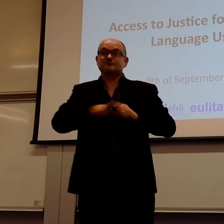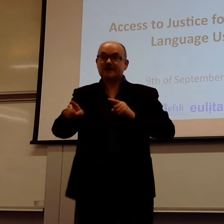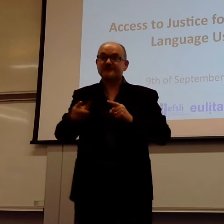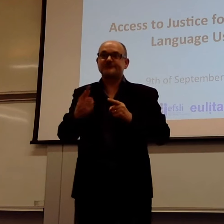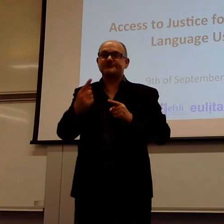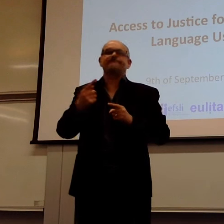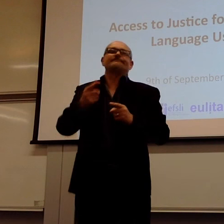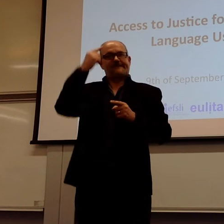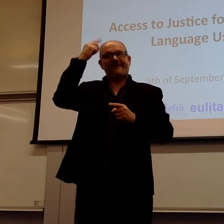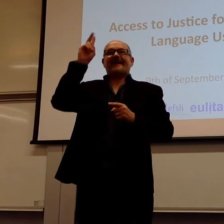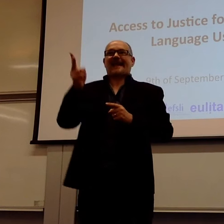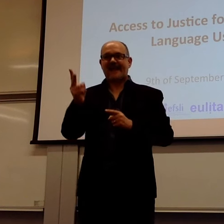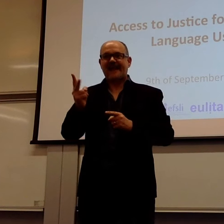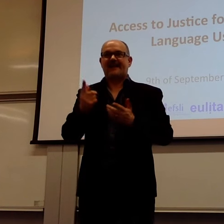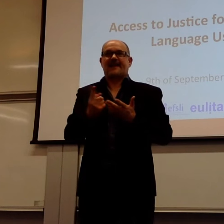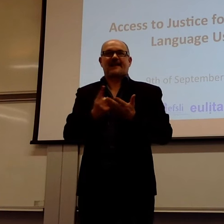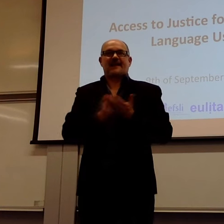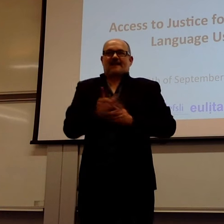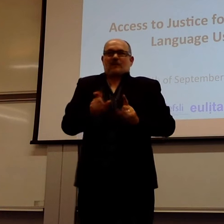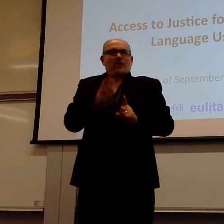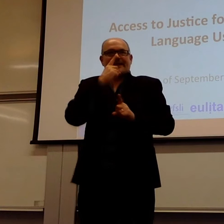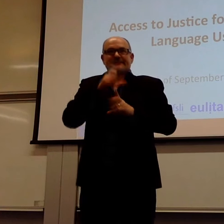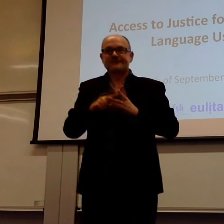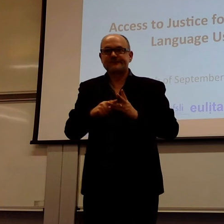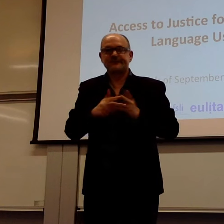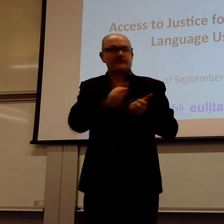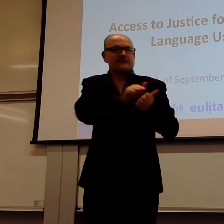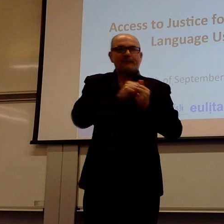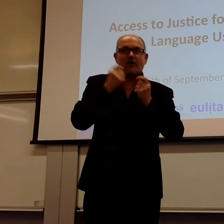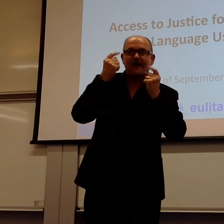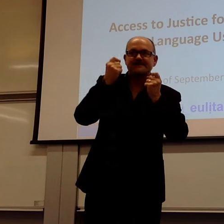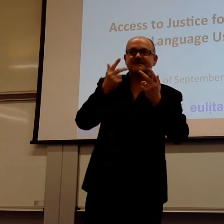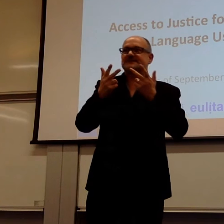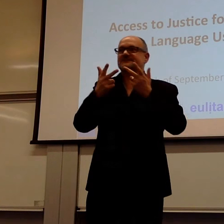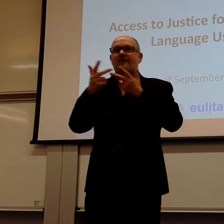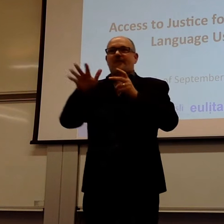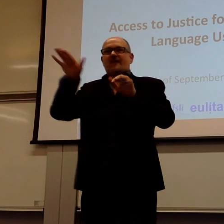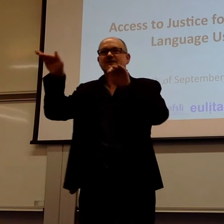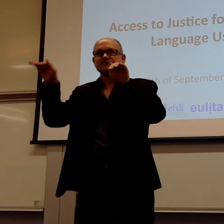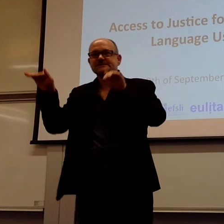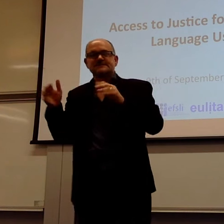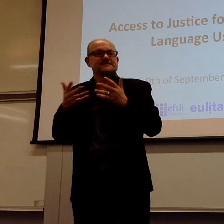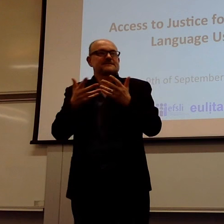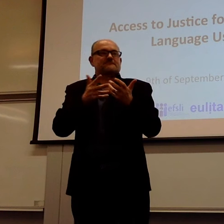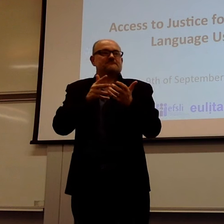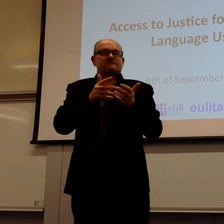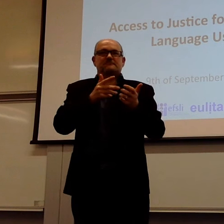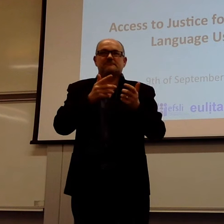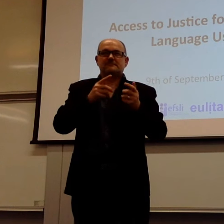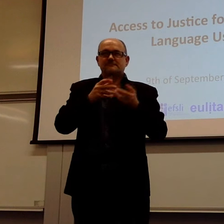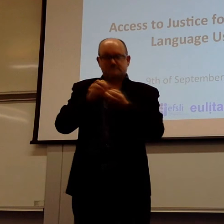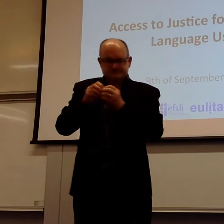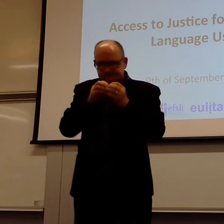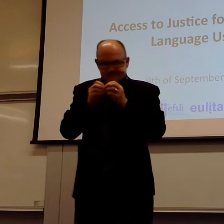So, this Justisigns project is trying to think again about taking the best ideas, the best